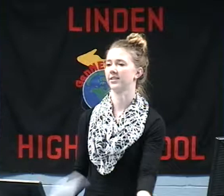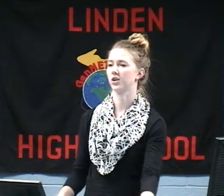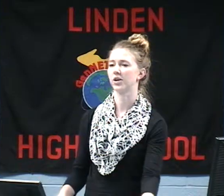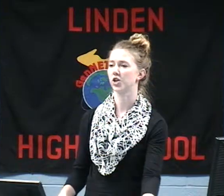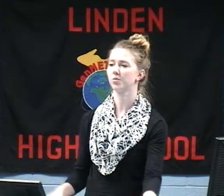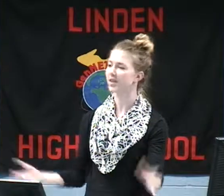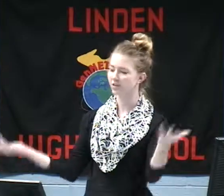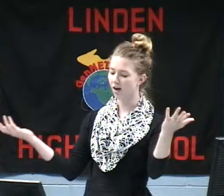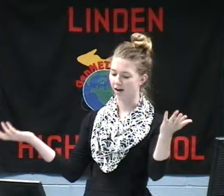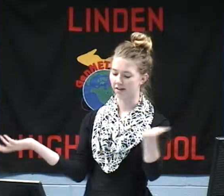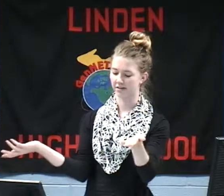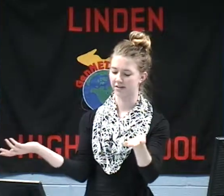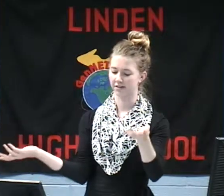in Unit 2, but that's okay.